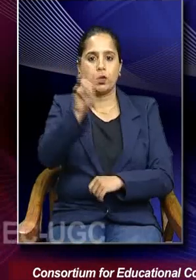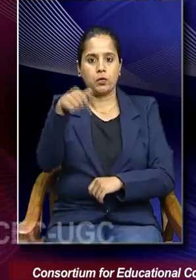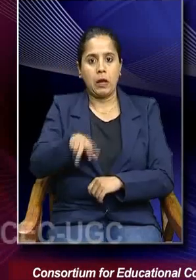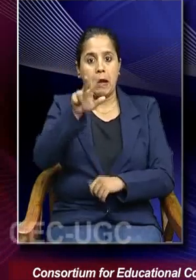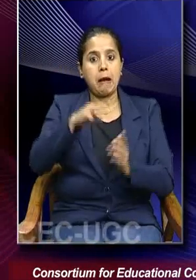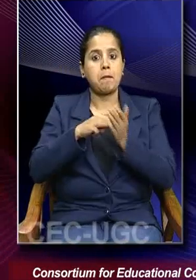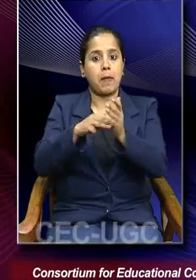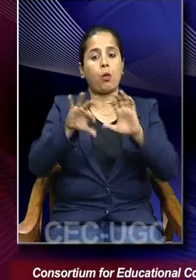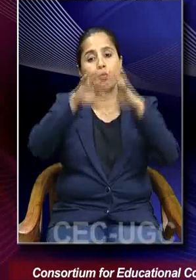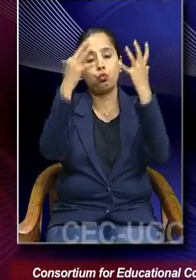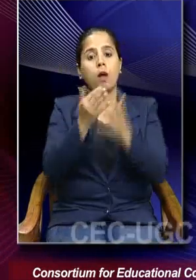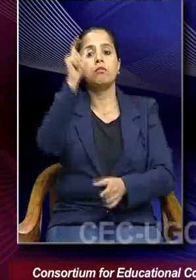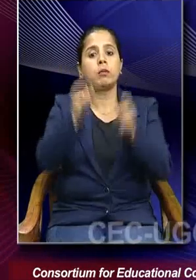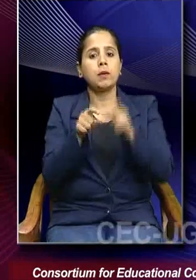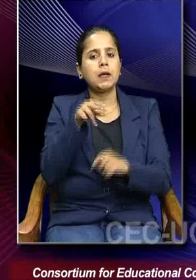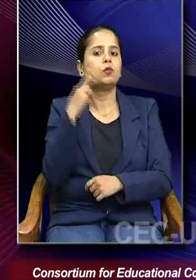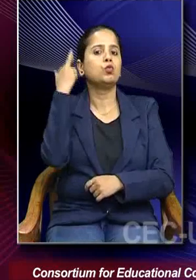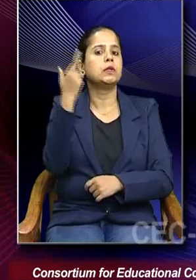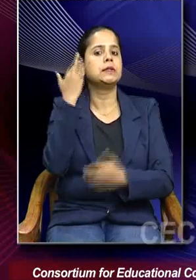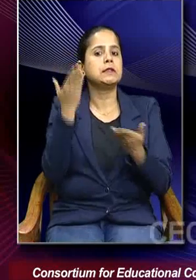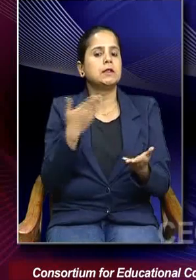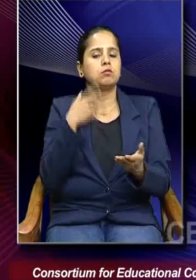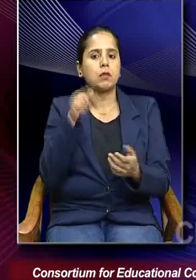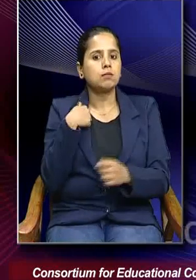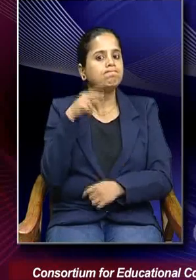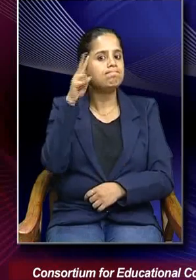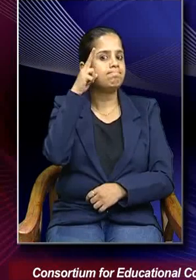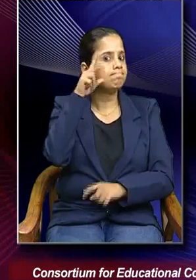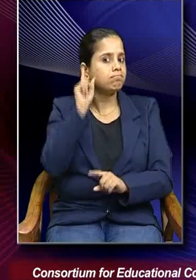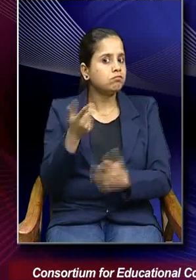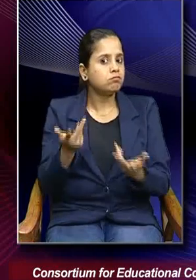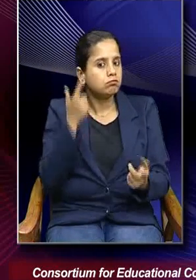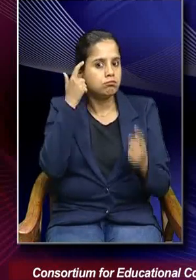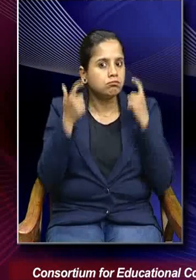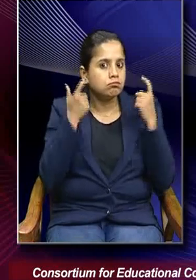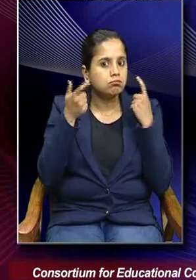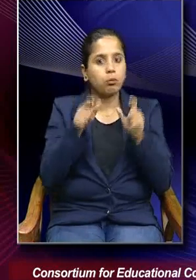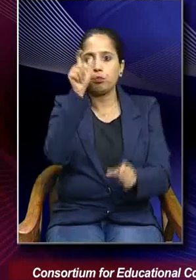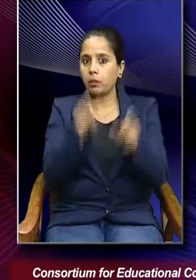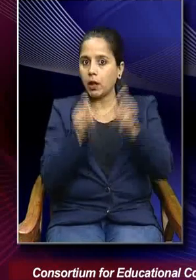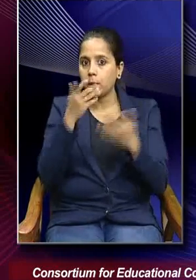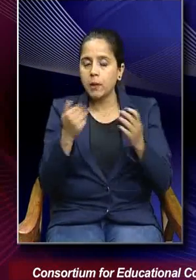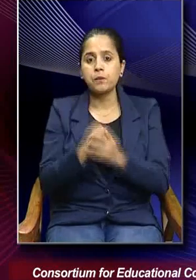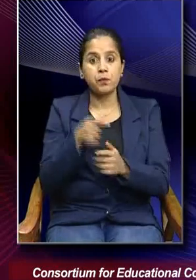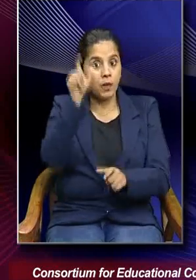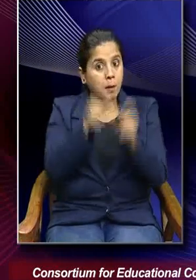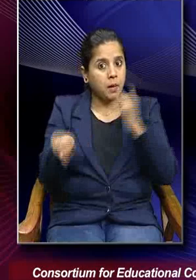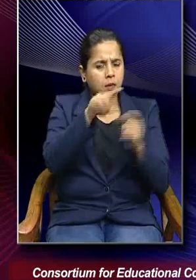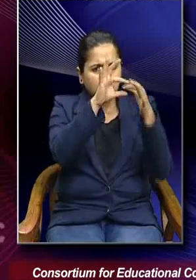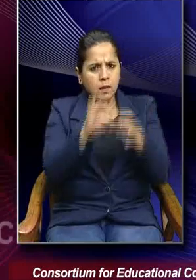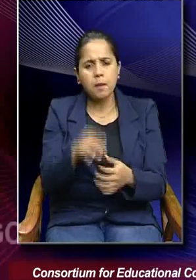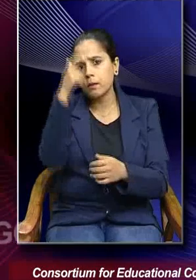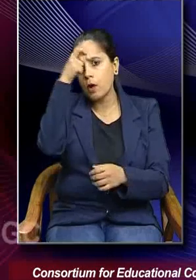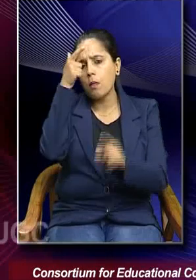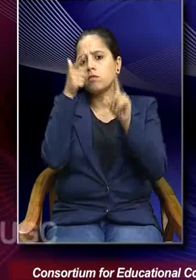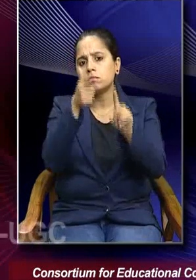is actually the reason why we need to be concerned about population and the issues connected to